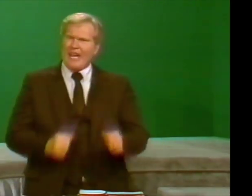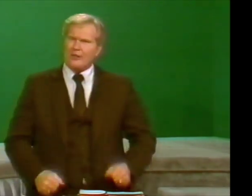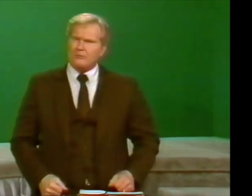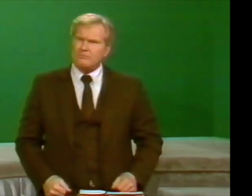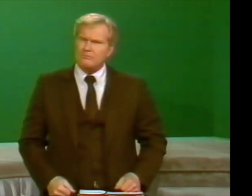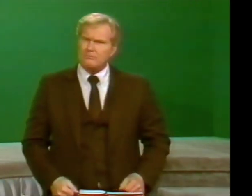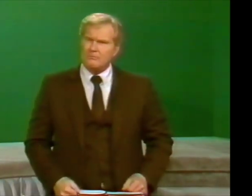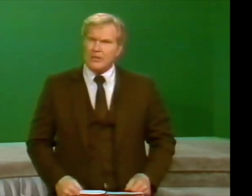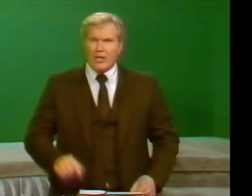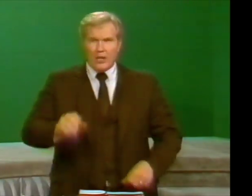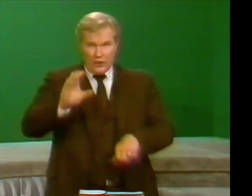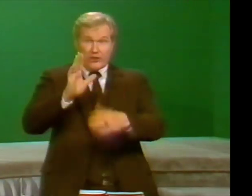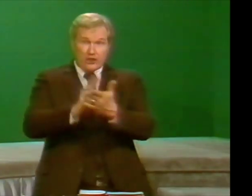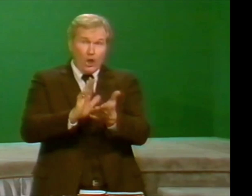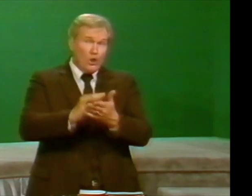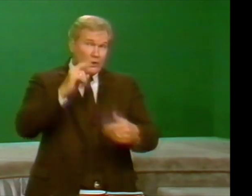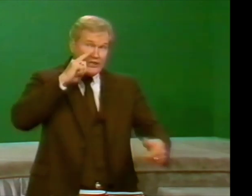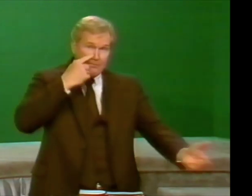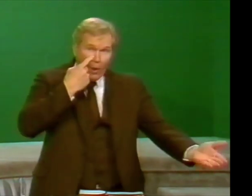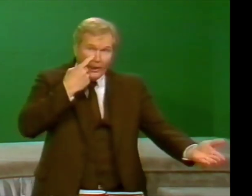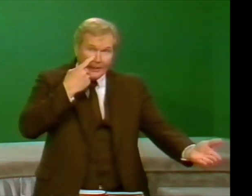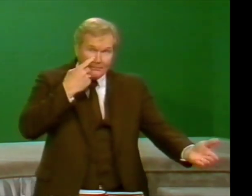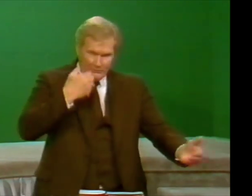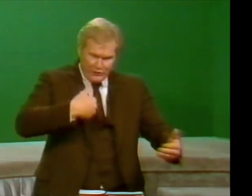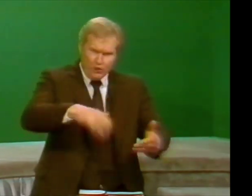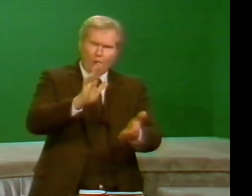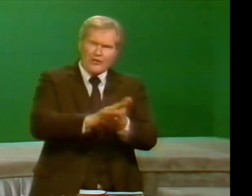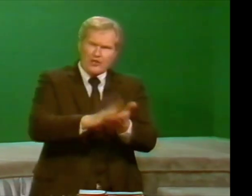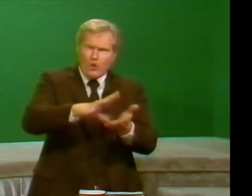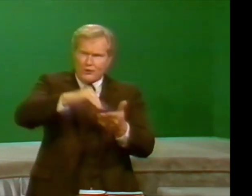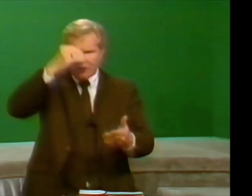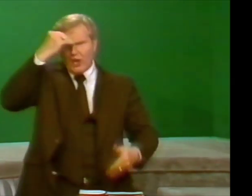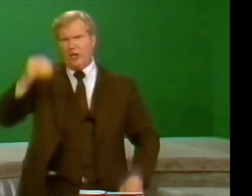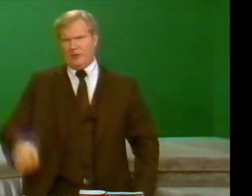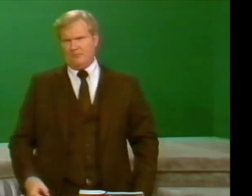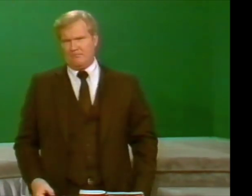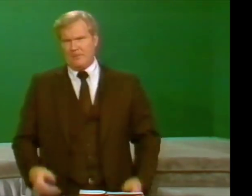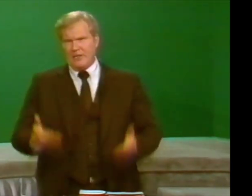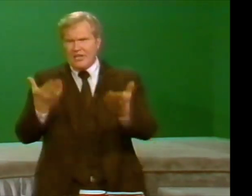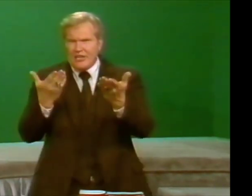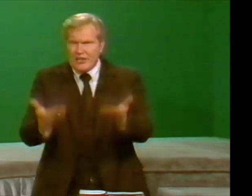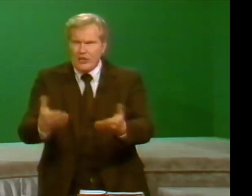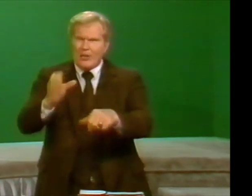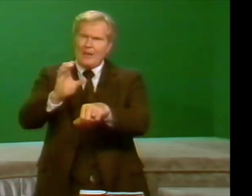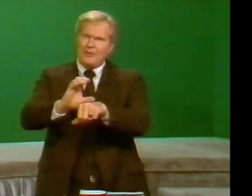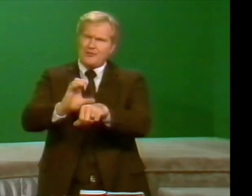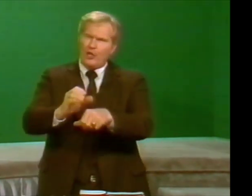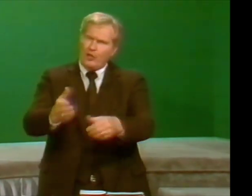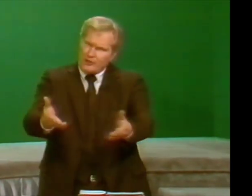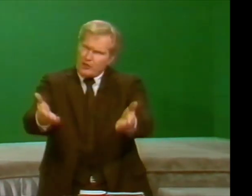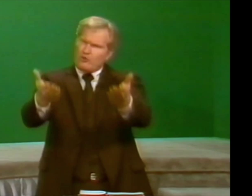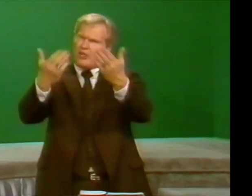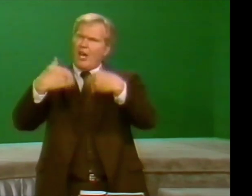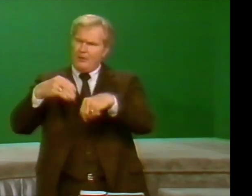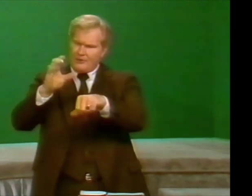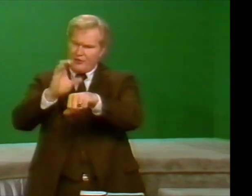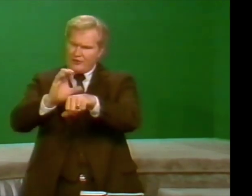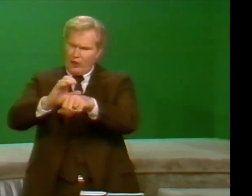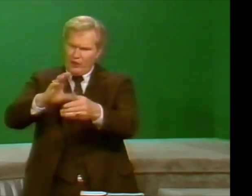matter. School is boring, but you go to school to learn. Here at the church, you come to church